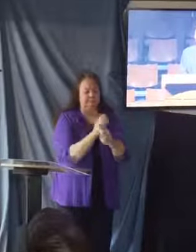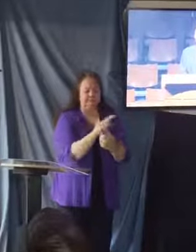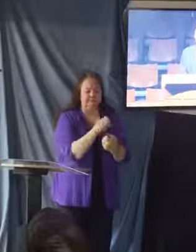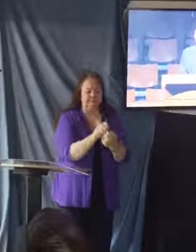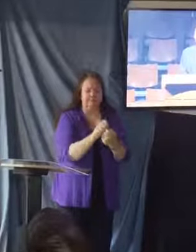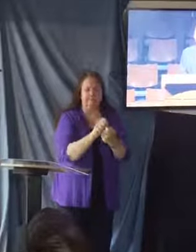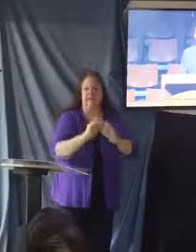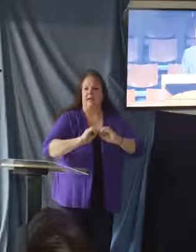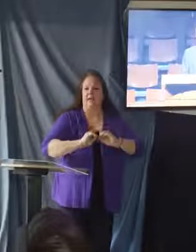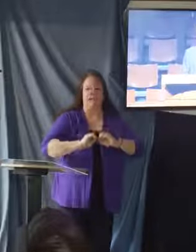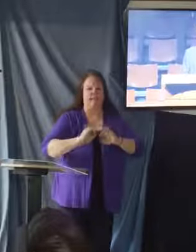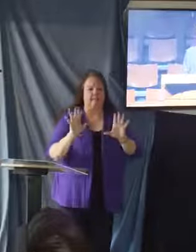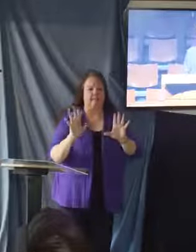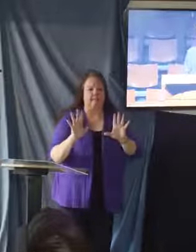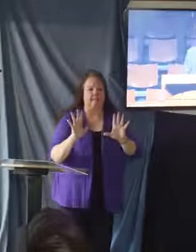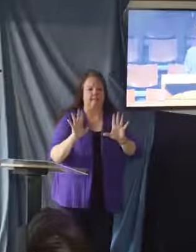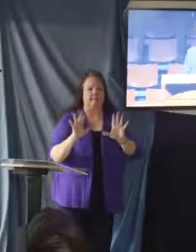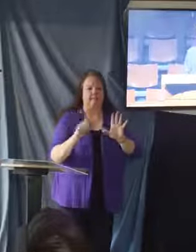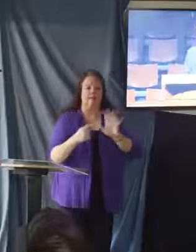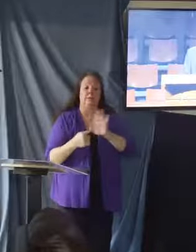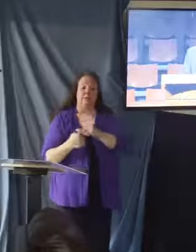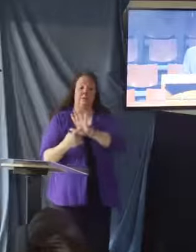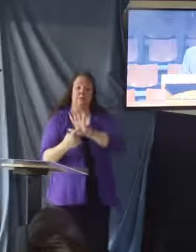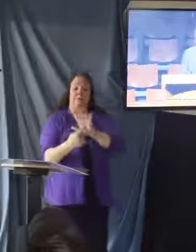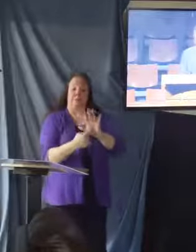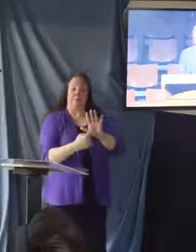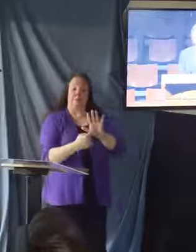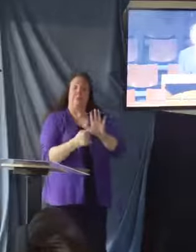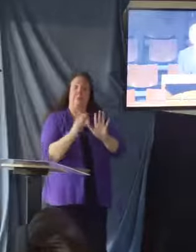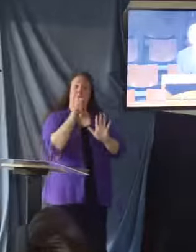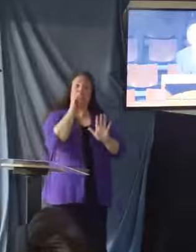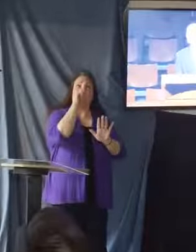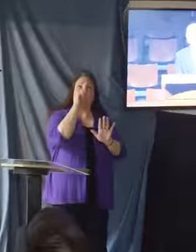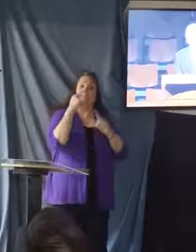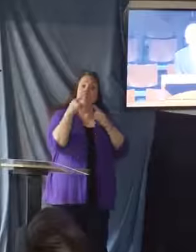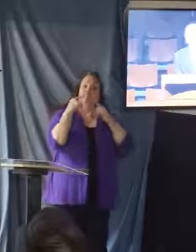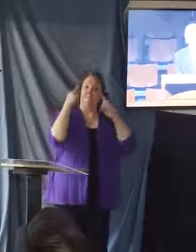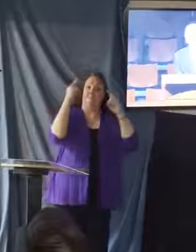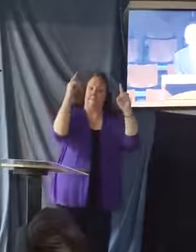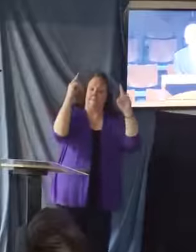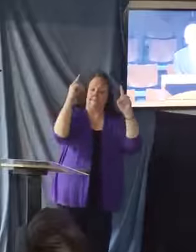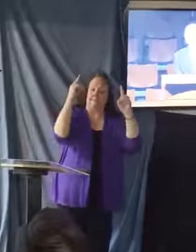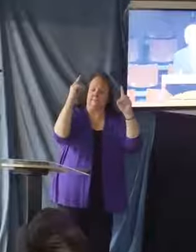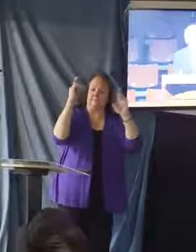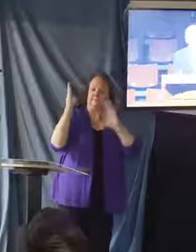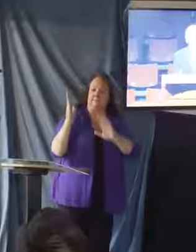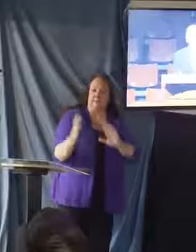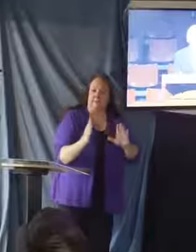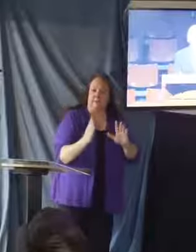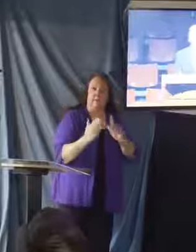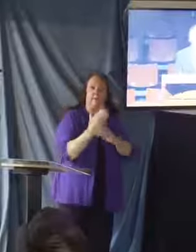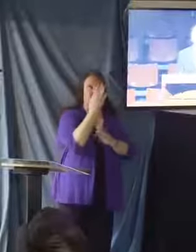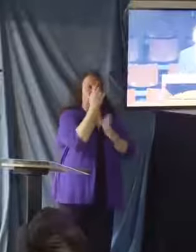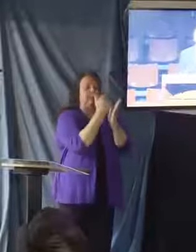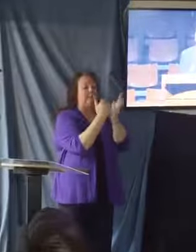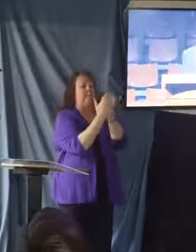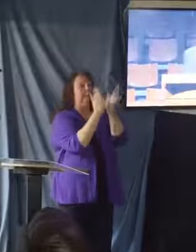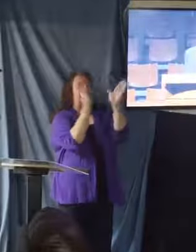clarity in presenting what Christ has accomplished by his death